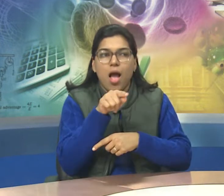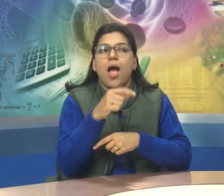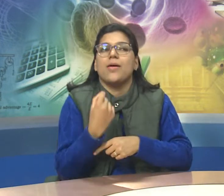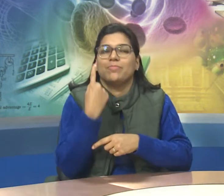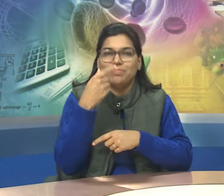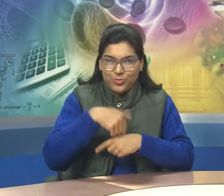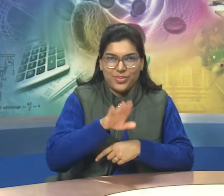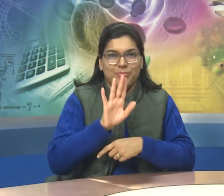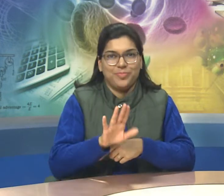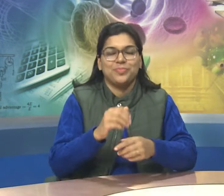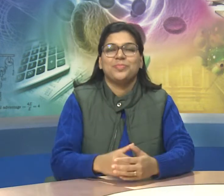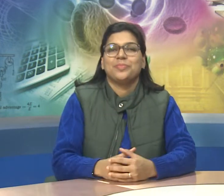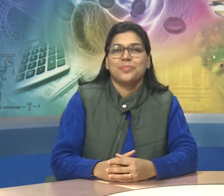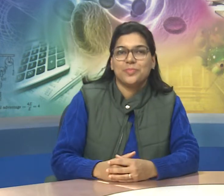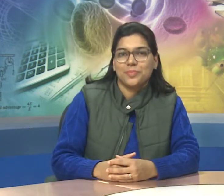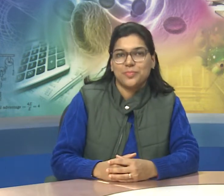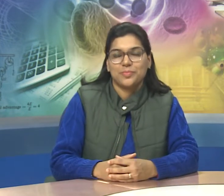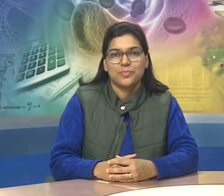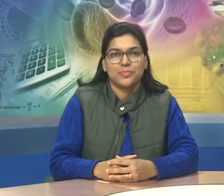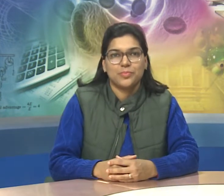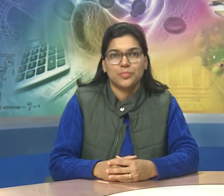to manage stress.